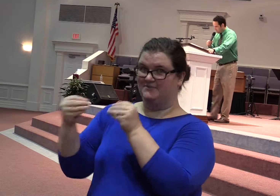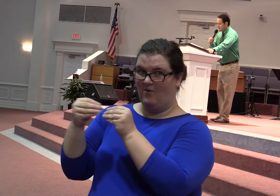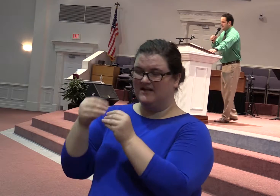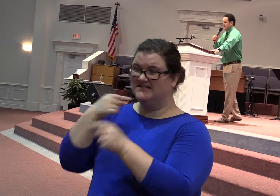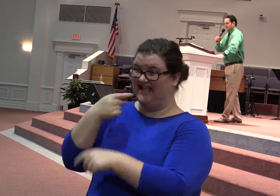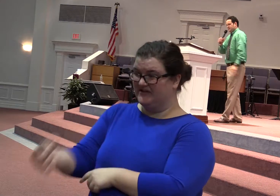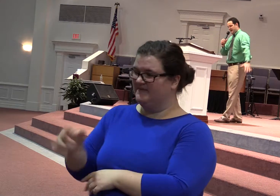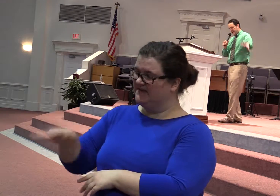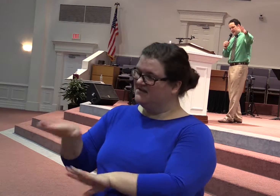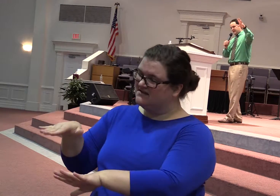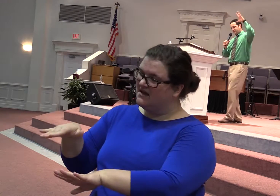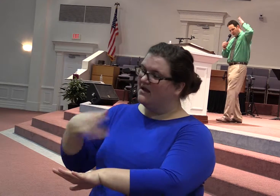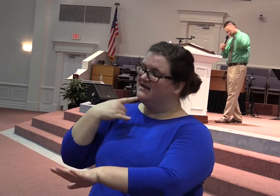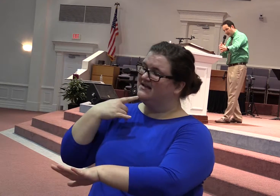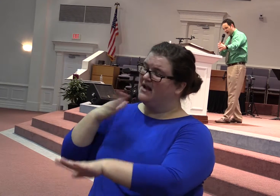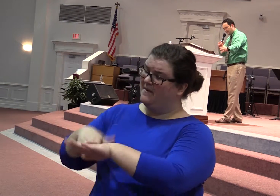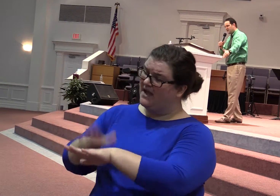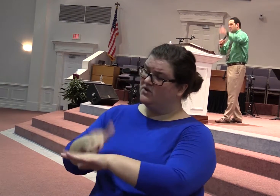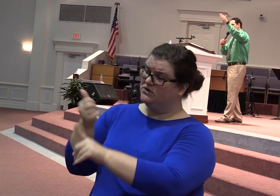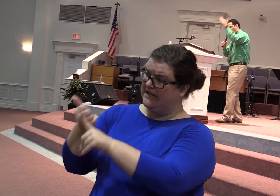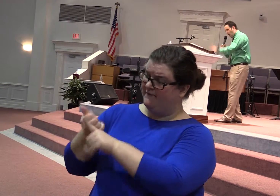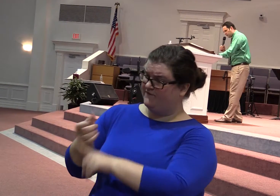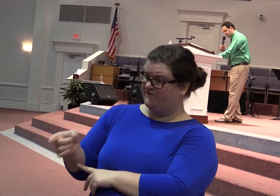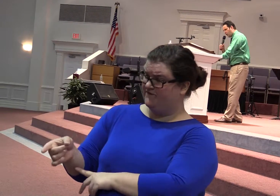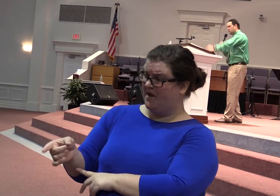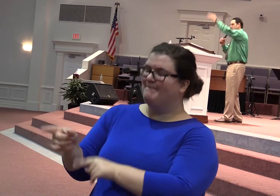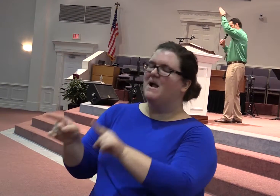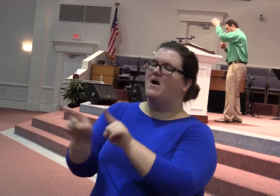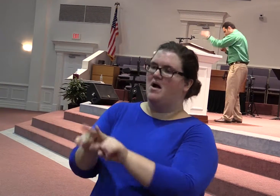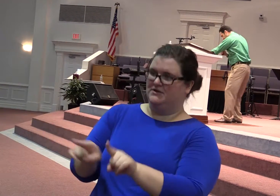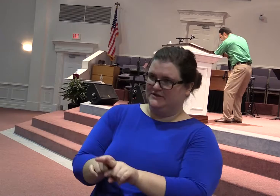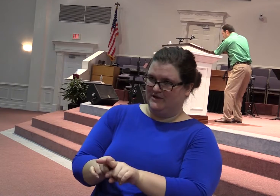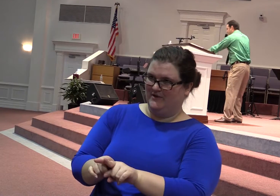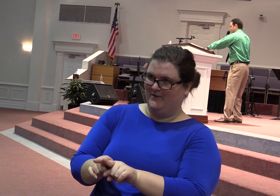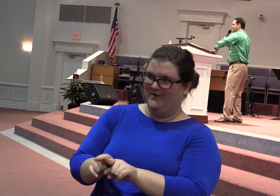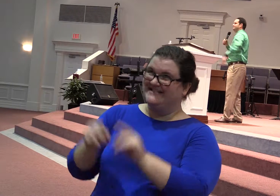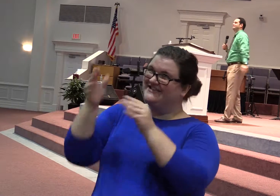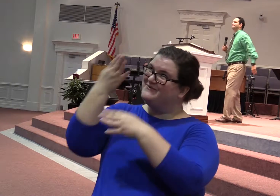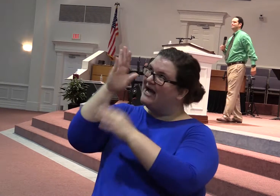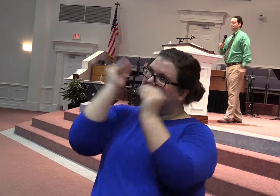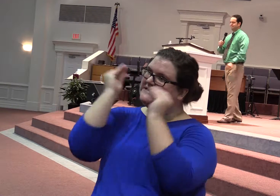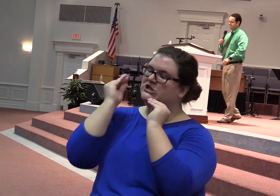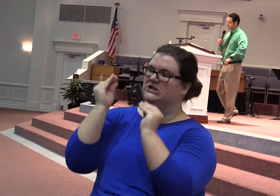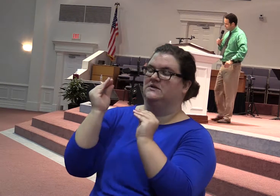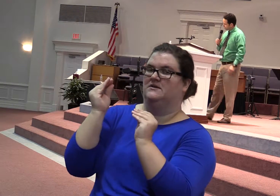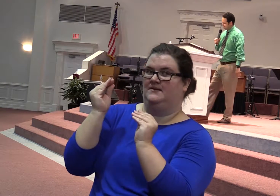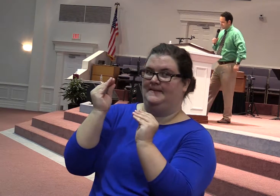also, take heed to yourself, but also to the doctrine.